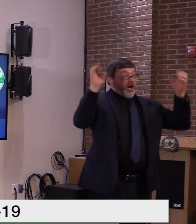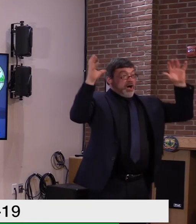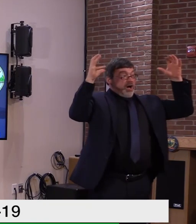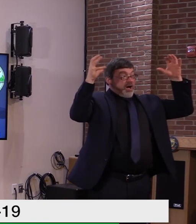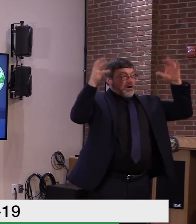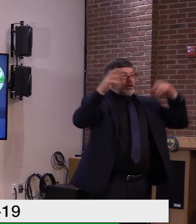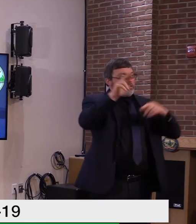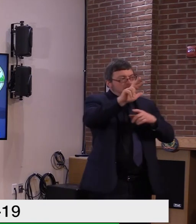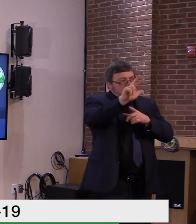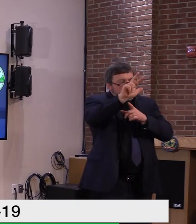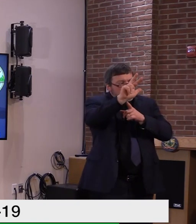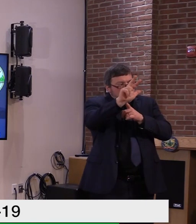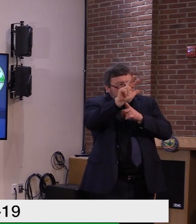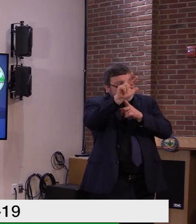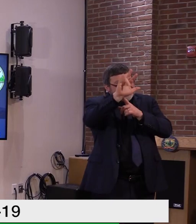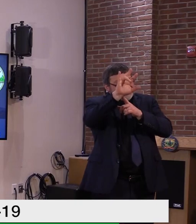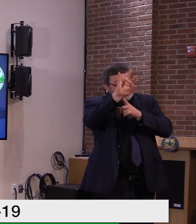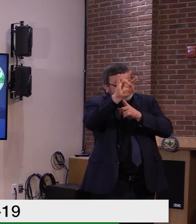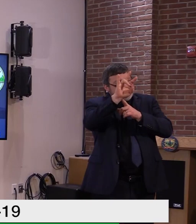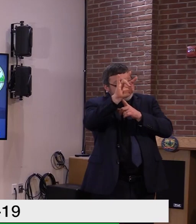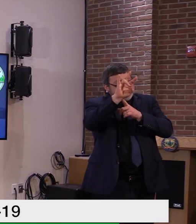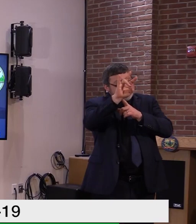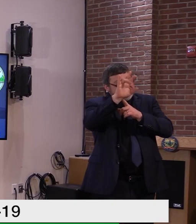EMS personnel here in the state.